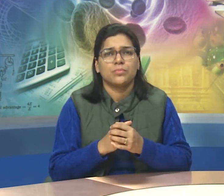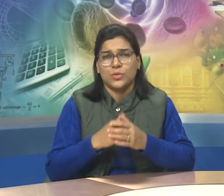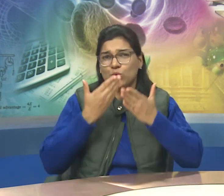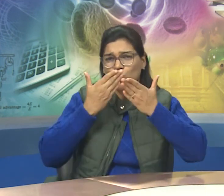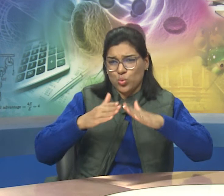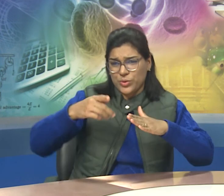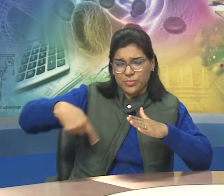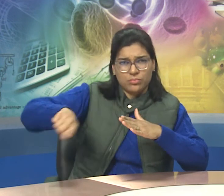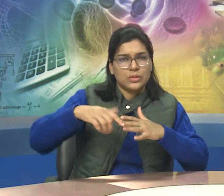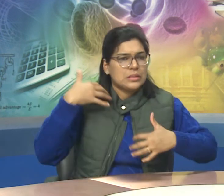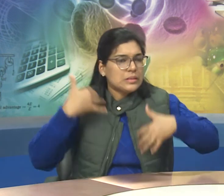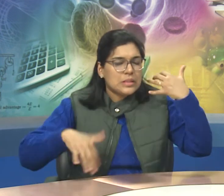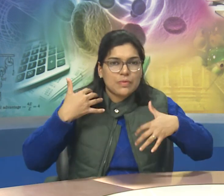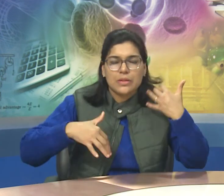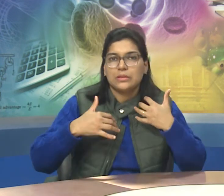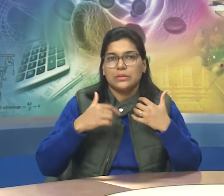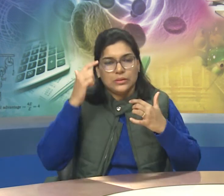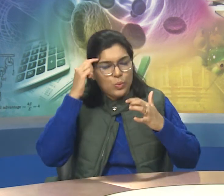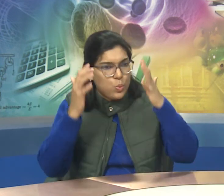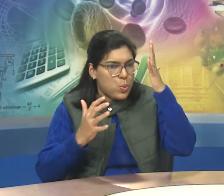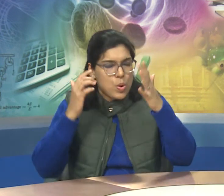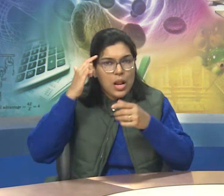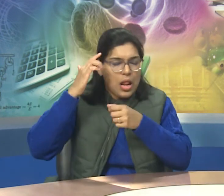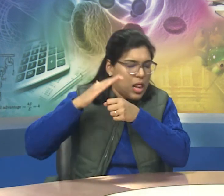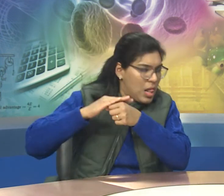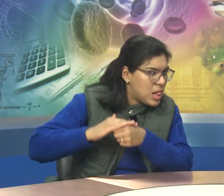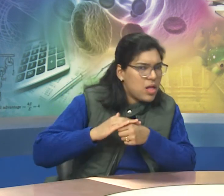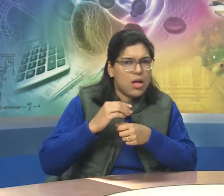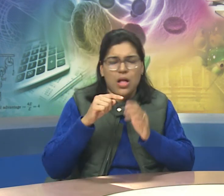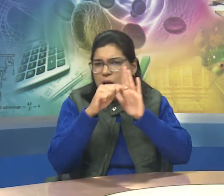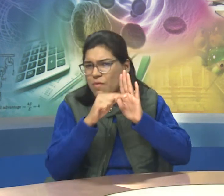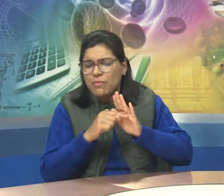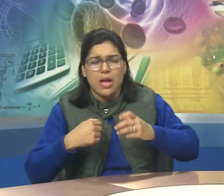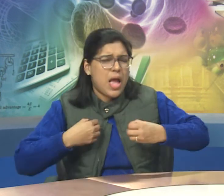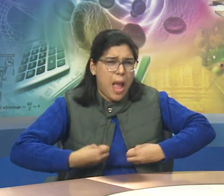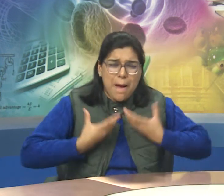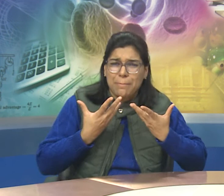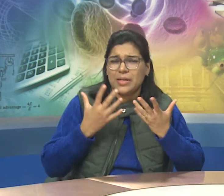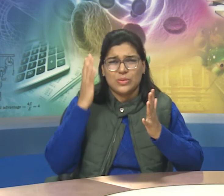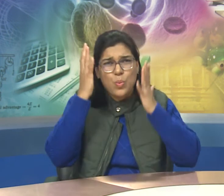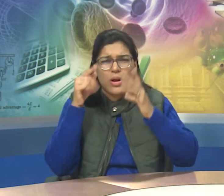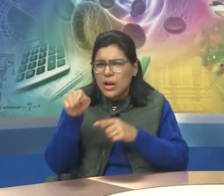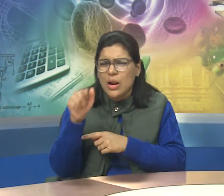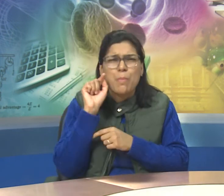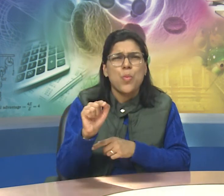Question number one is, give one reason why a student